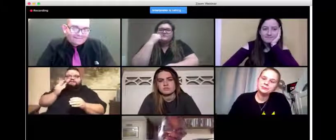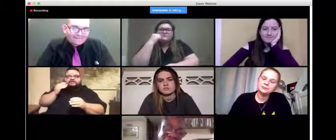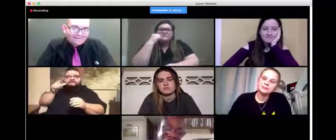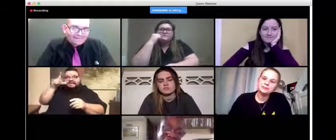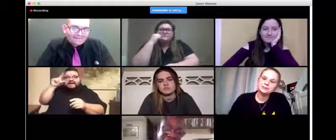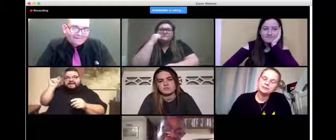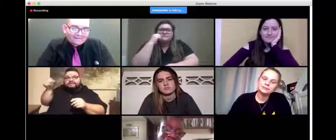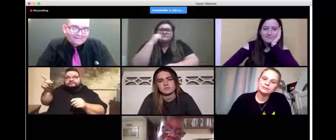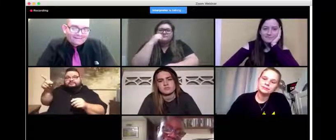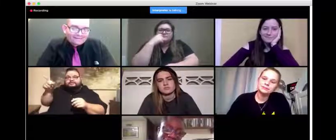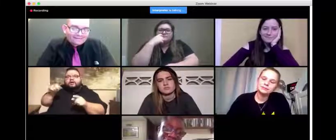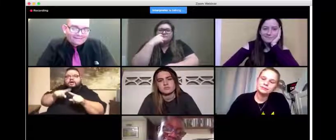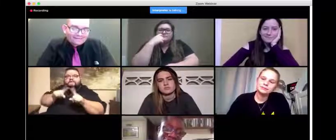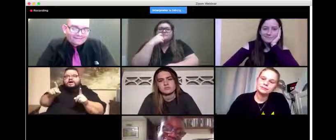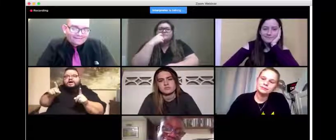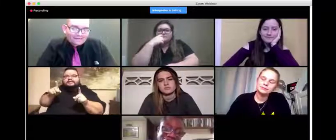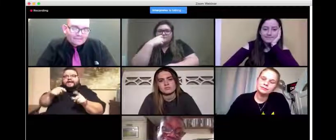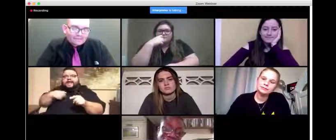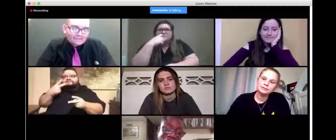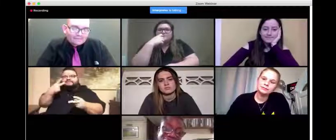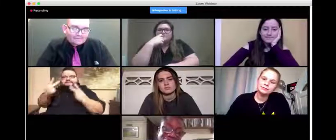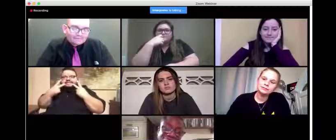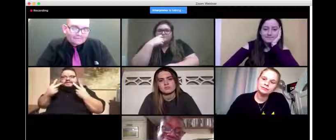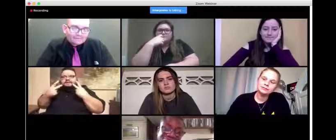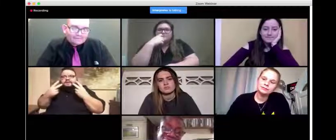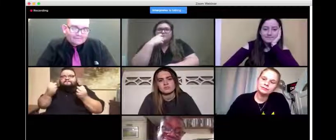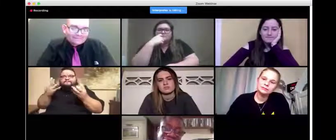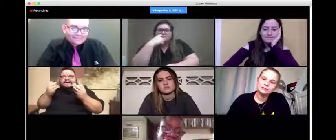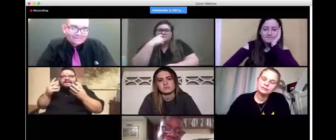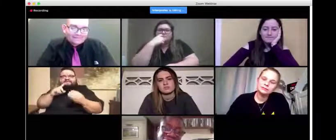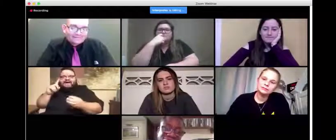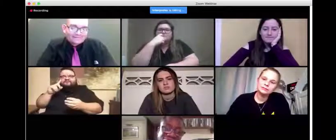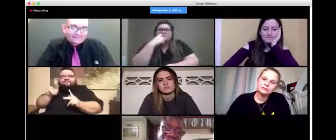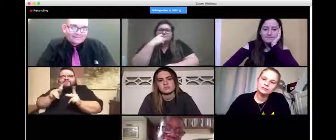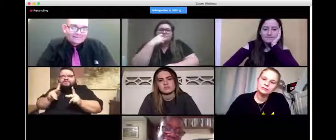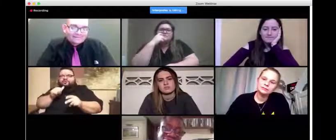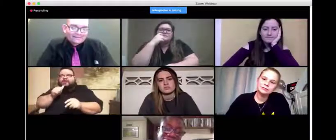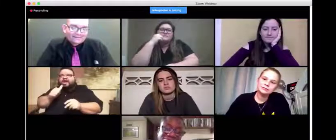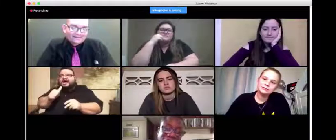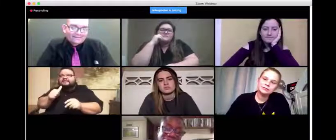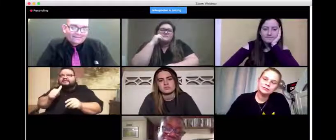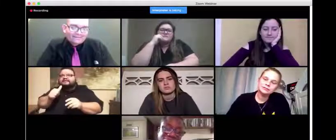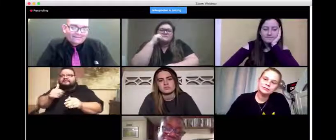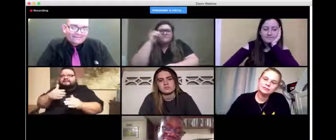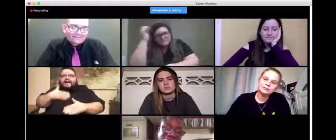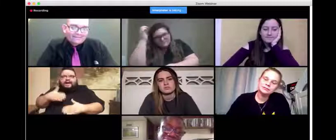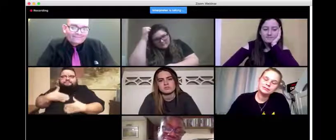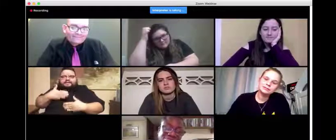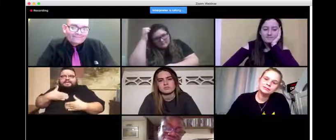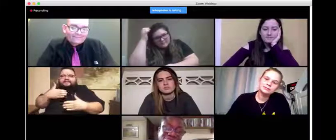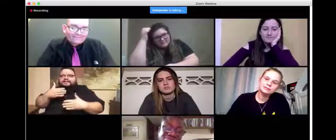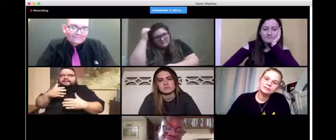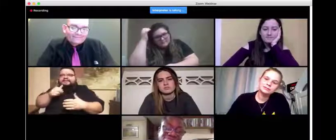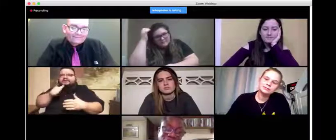many deaf people that are not happy, not necessarily because of the drama. Well, it is, there's more drama. It's a